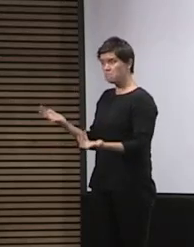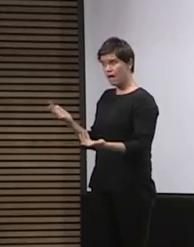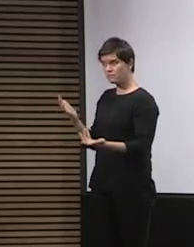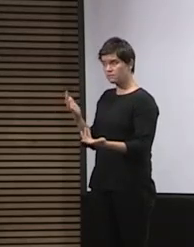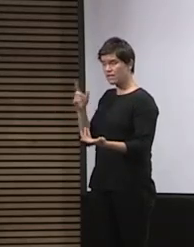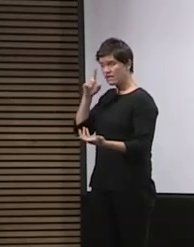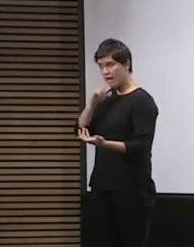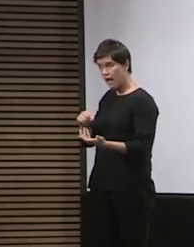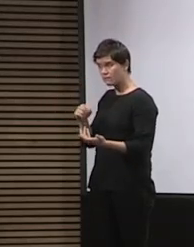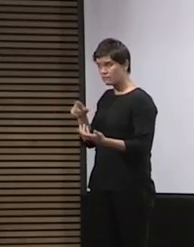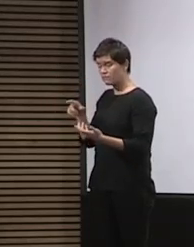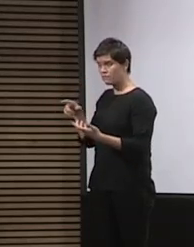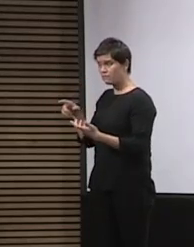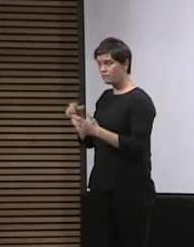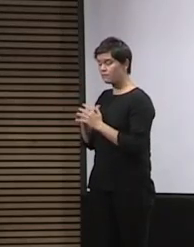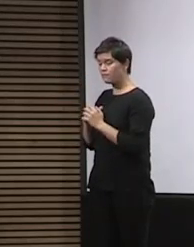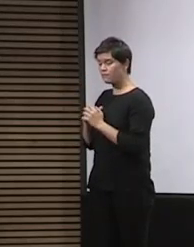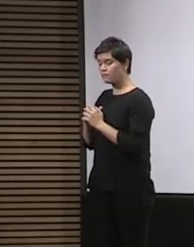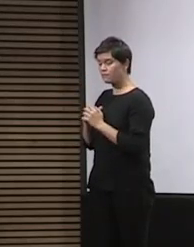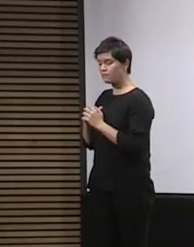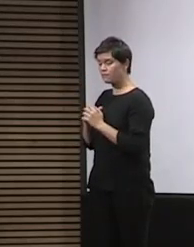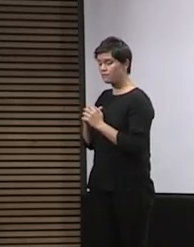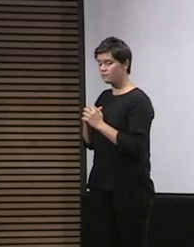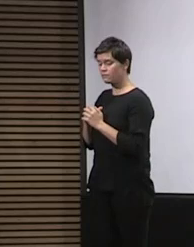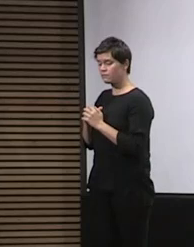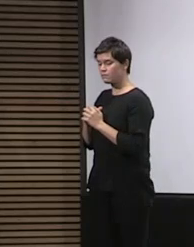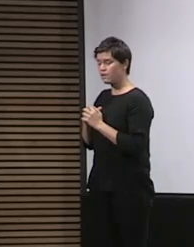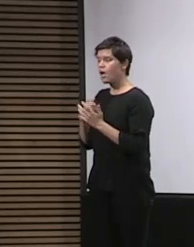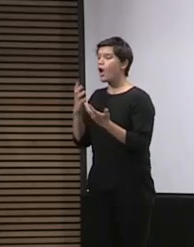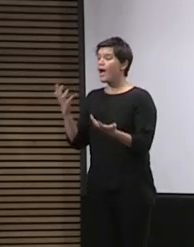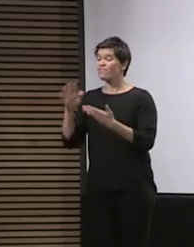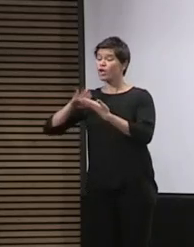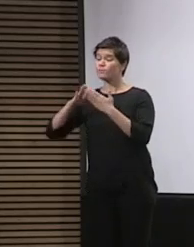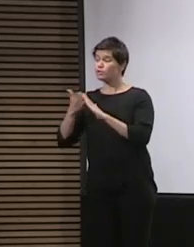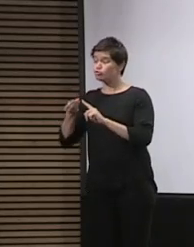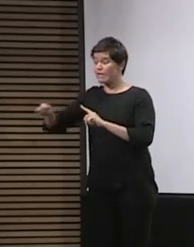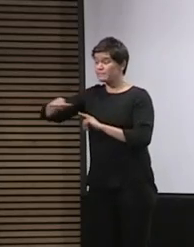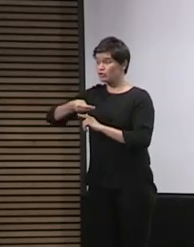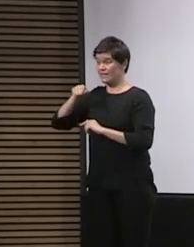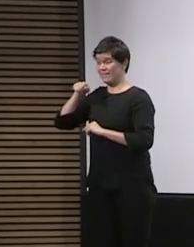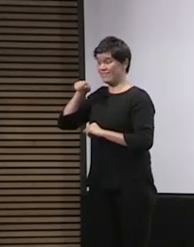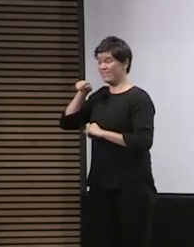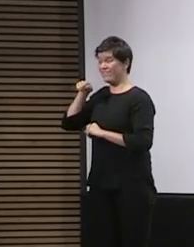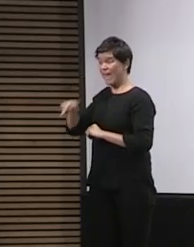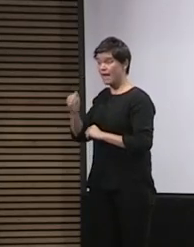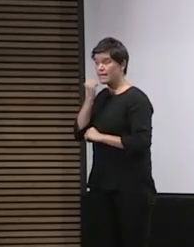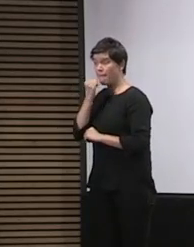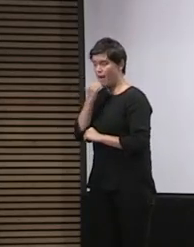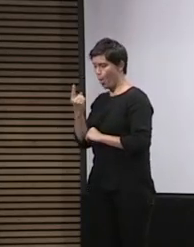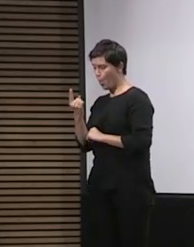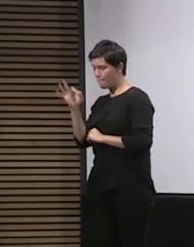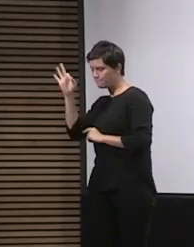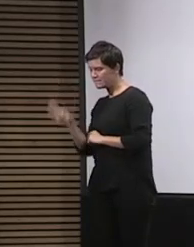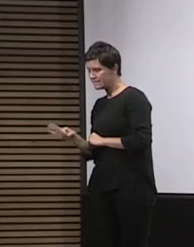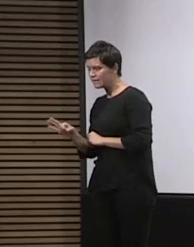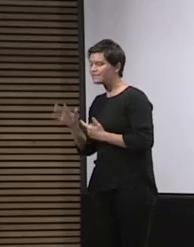We calculate that figure from the information that we're getting from cases, and there's a lot of uncertainty about that number